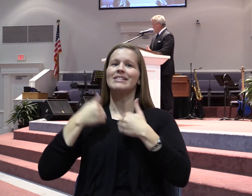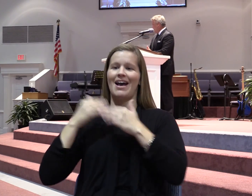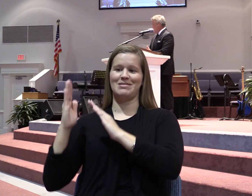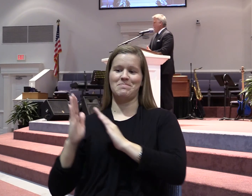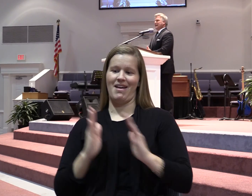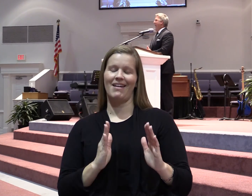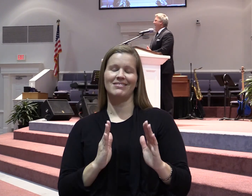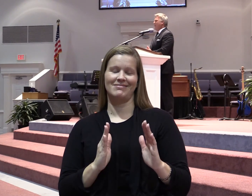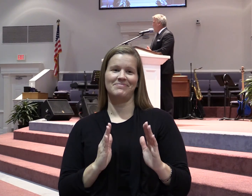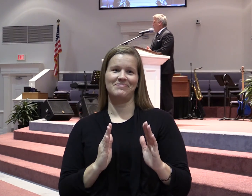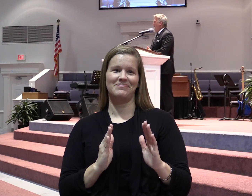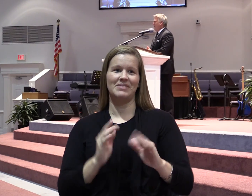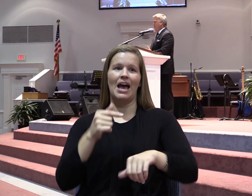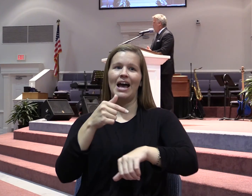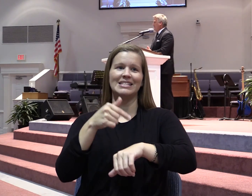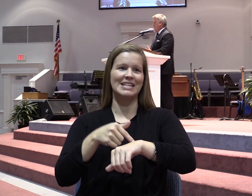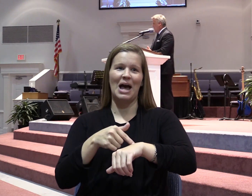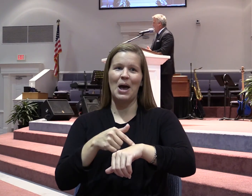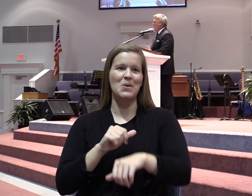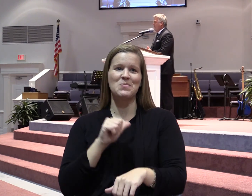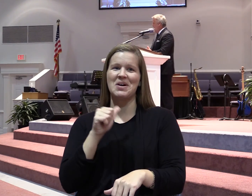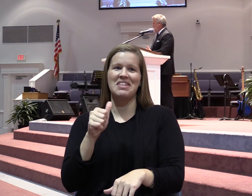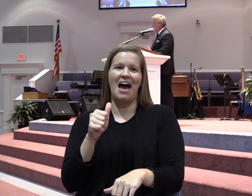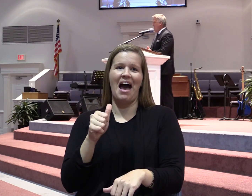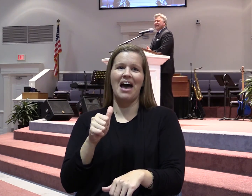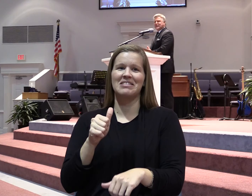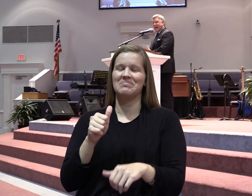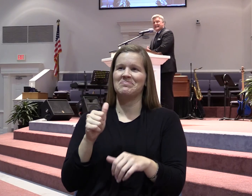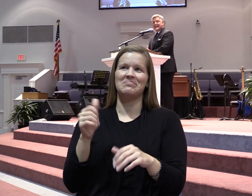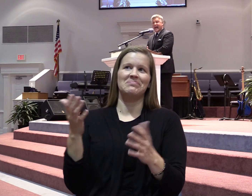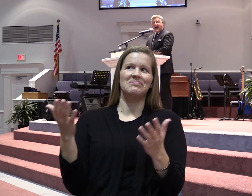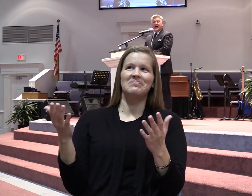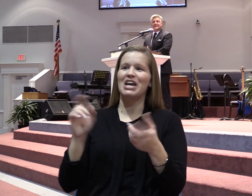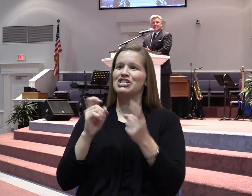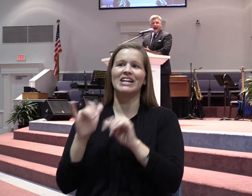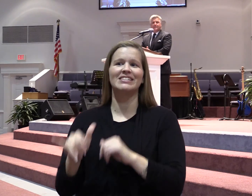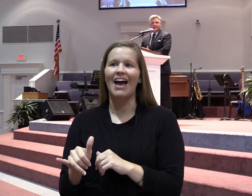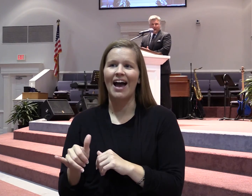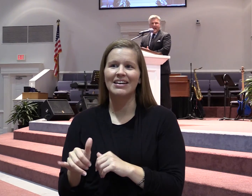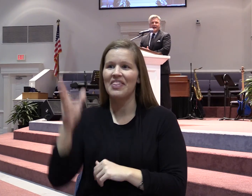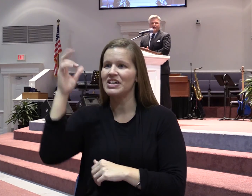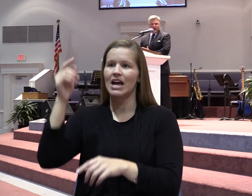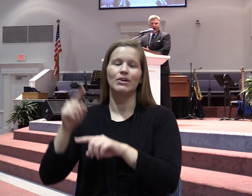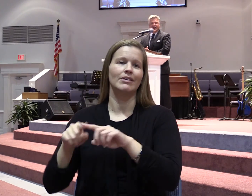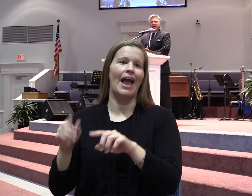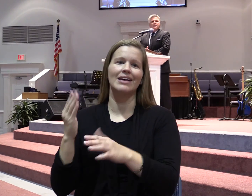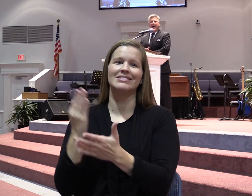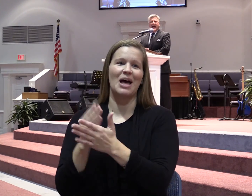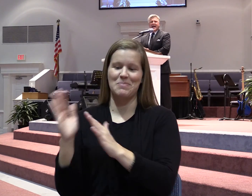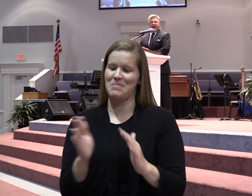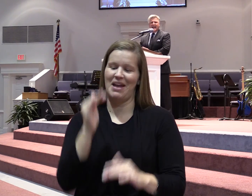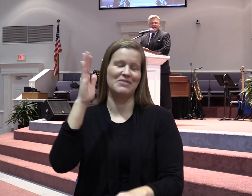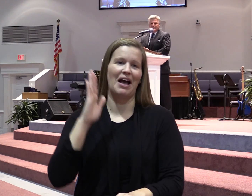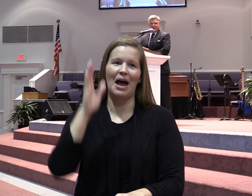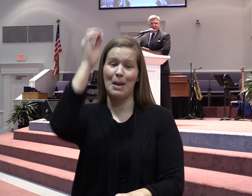plan. Time will not thwart the plan of God. Satan cannot stop the plan of God.